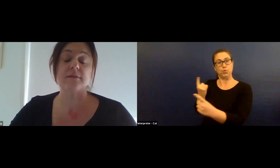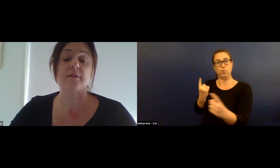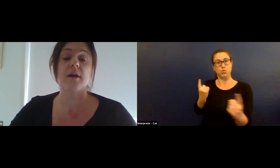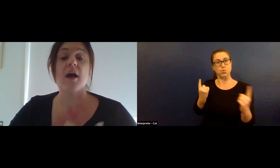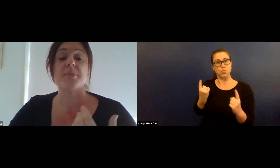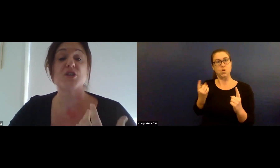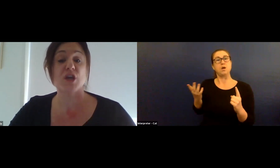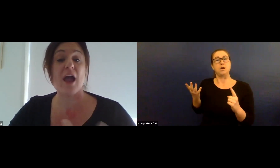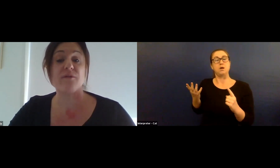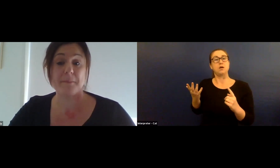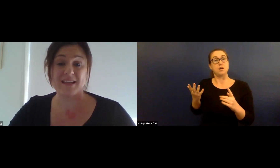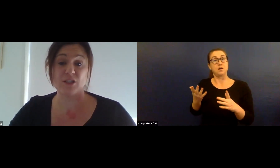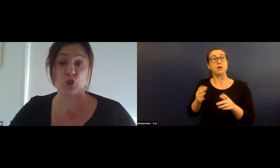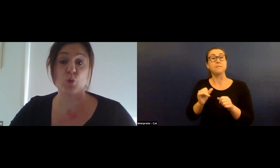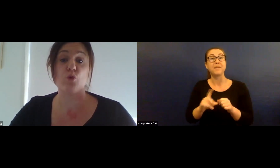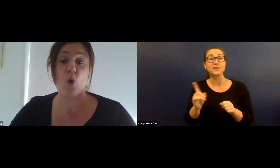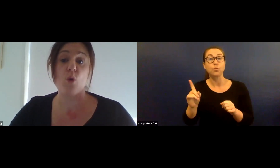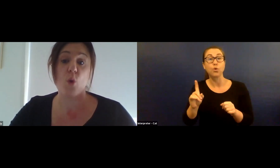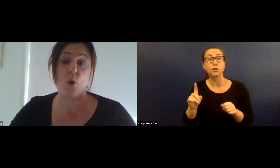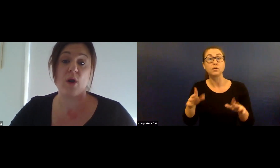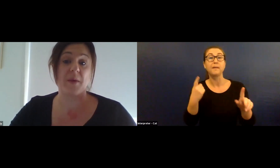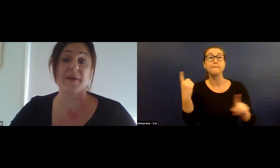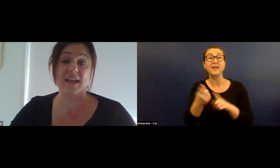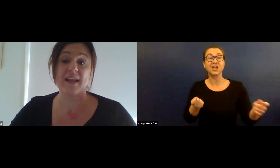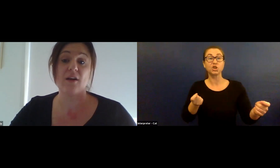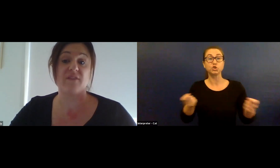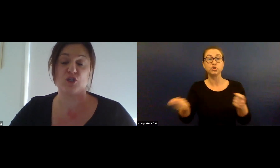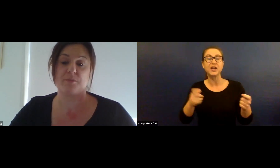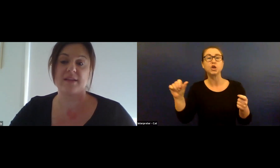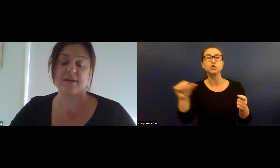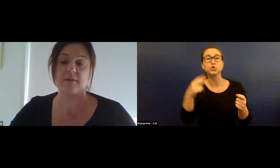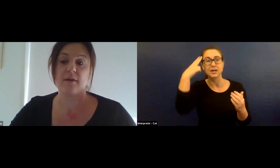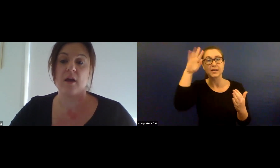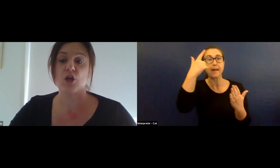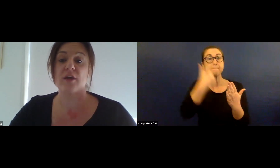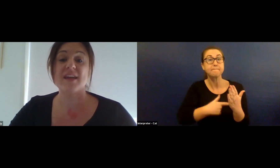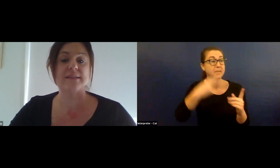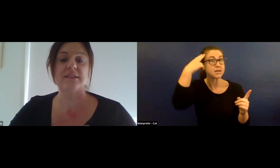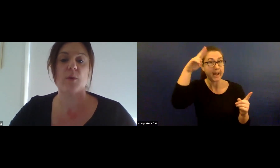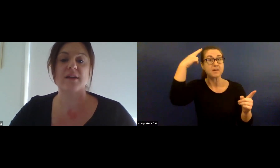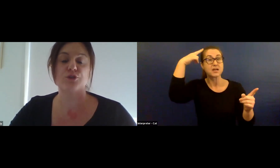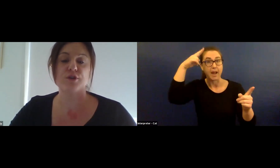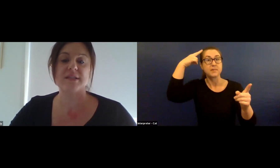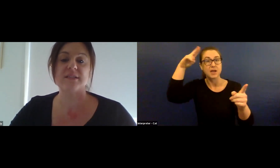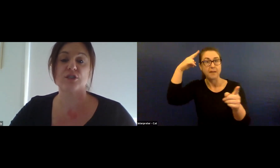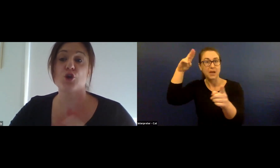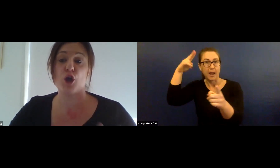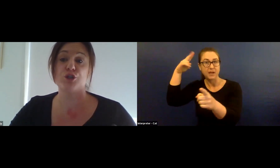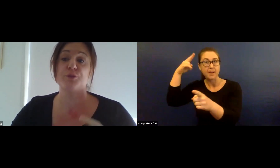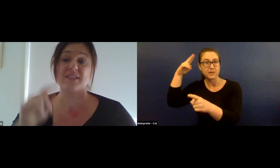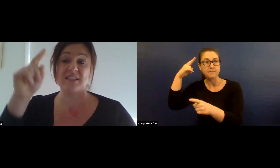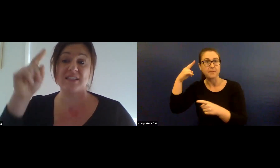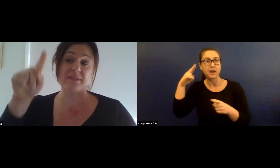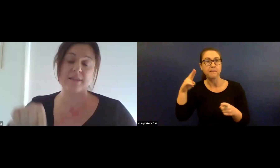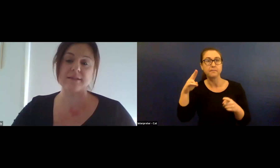is, the chair of the meeting should do a roll call at the beginning of each meeting. So the easiest way to do this is to go